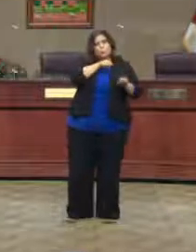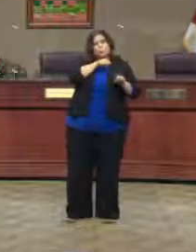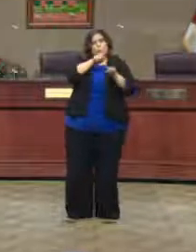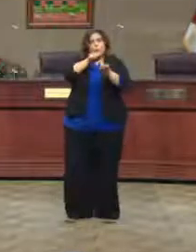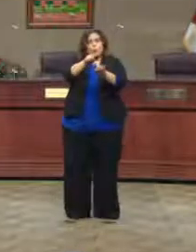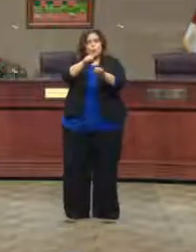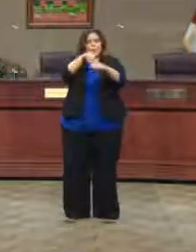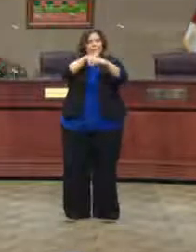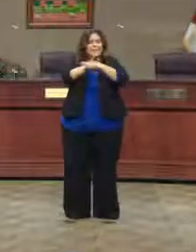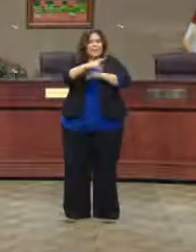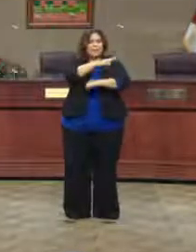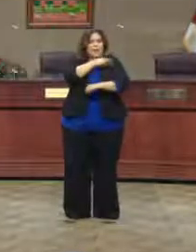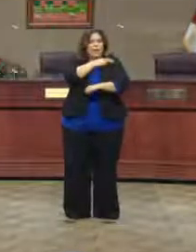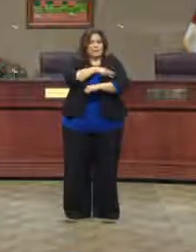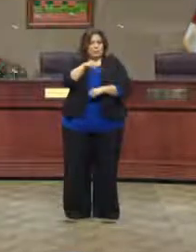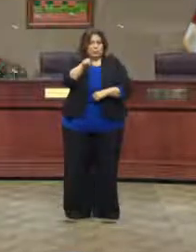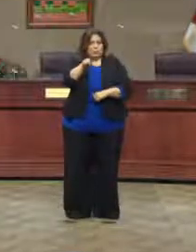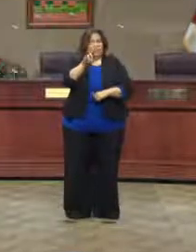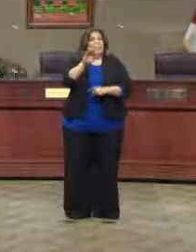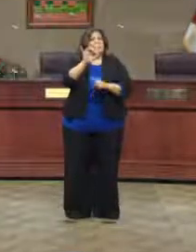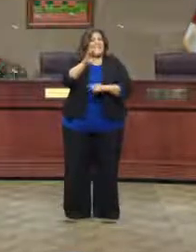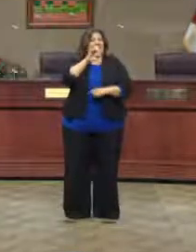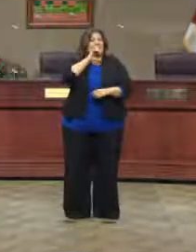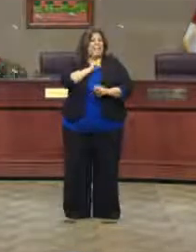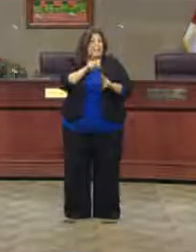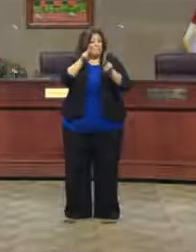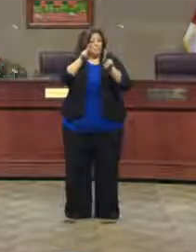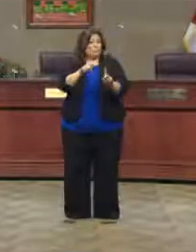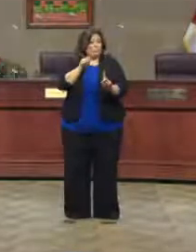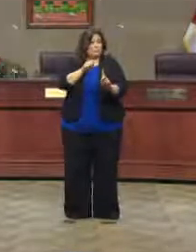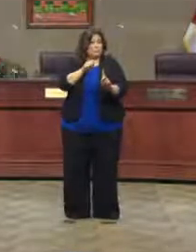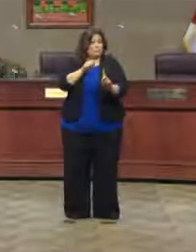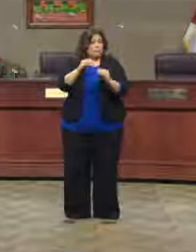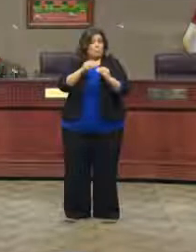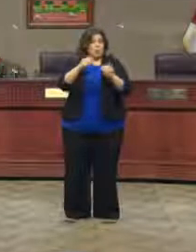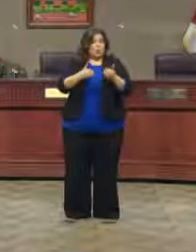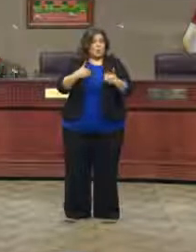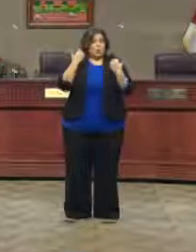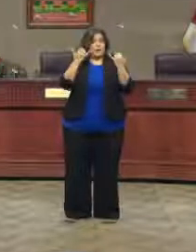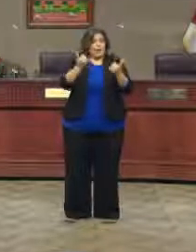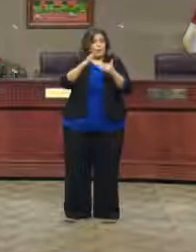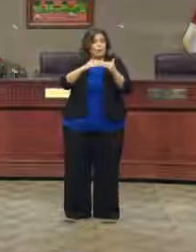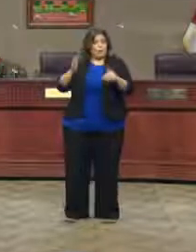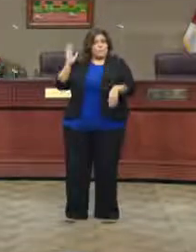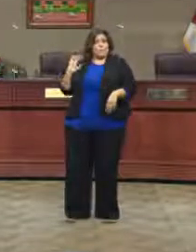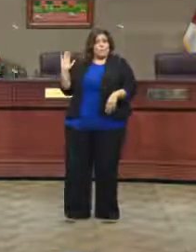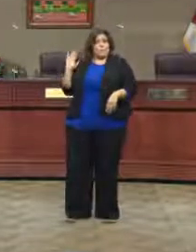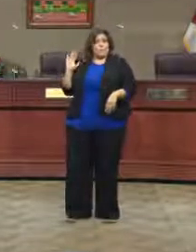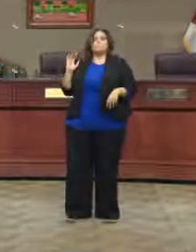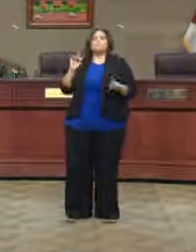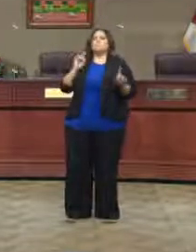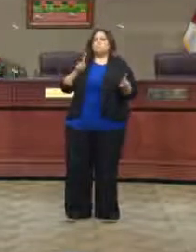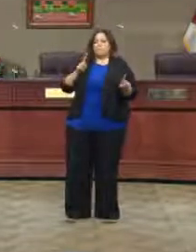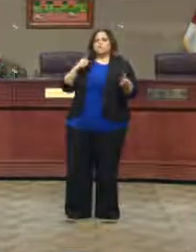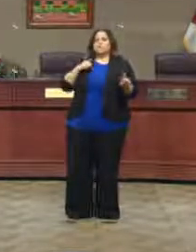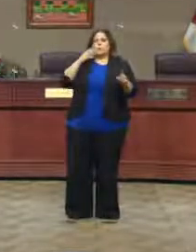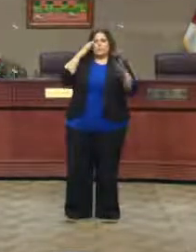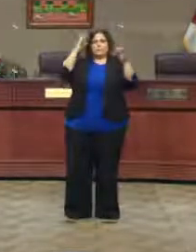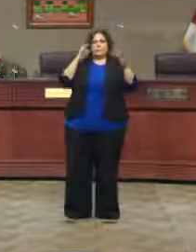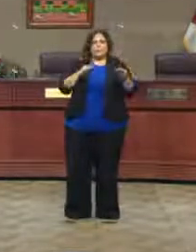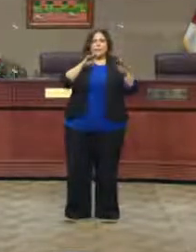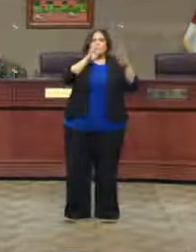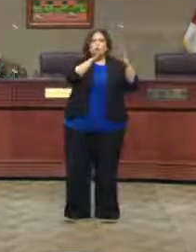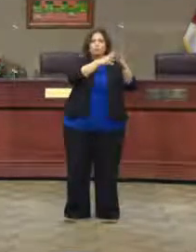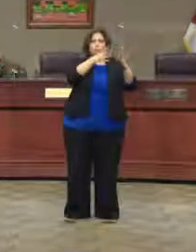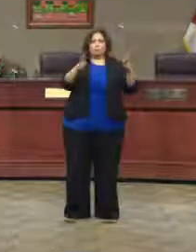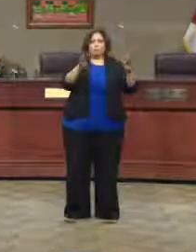younger? That was the question to the data set. So what you have in different colors are the age groups.